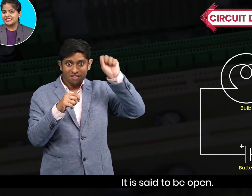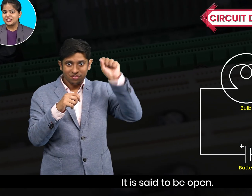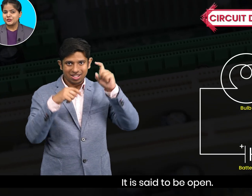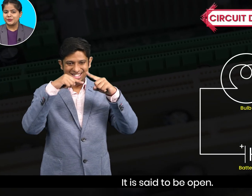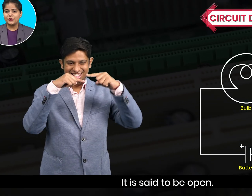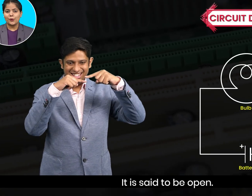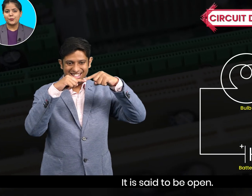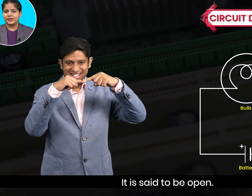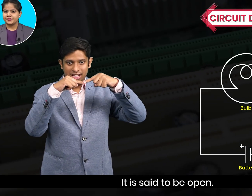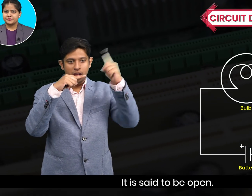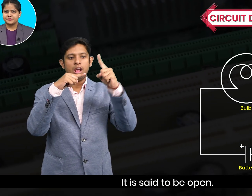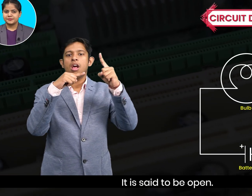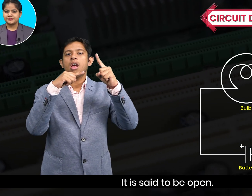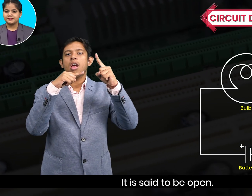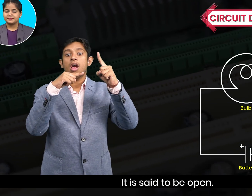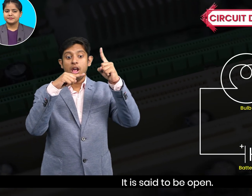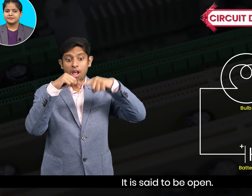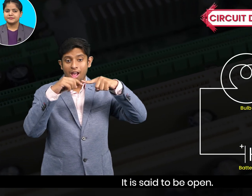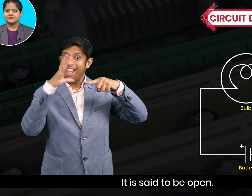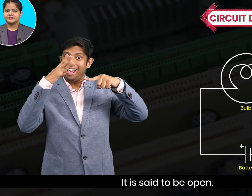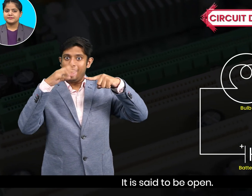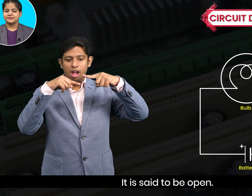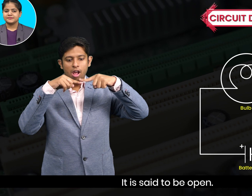It is said to be open.